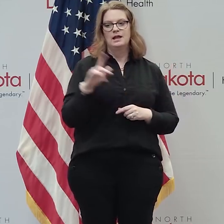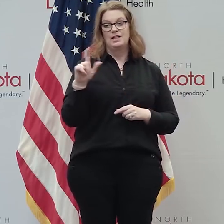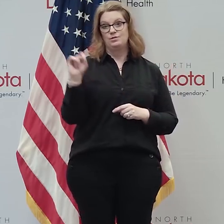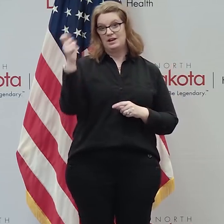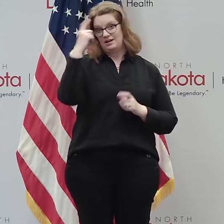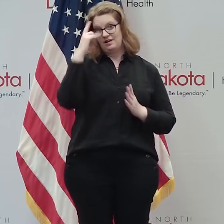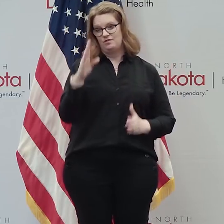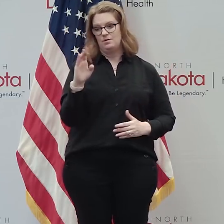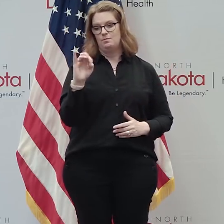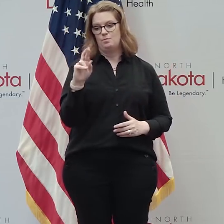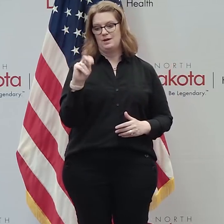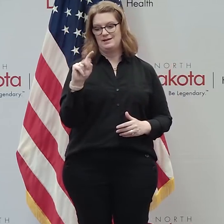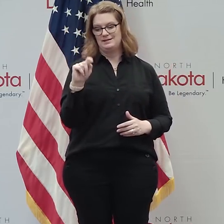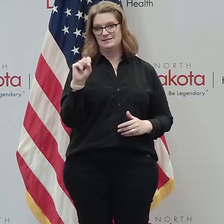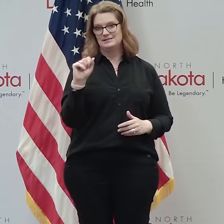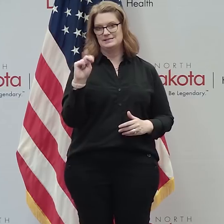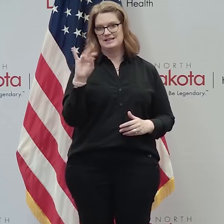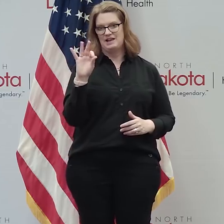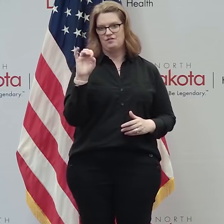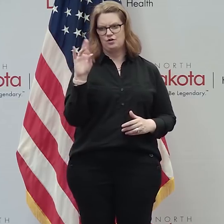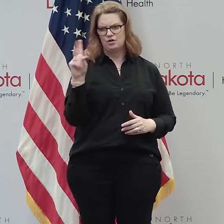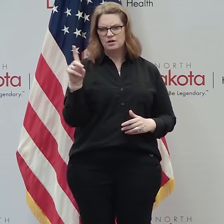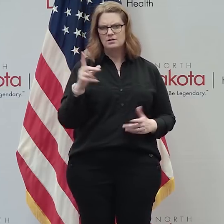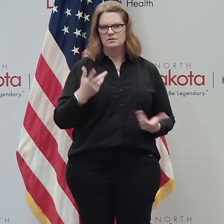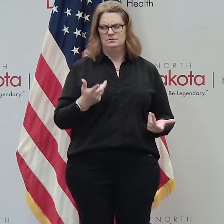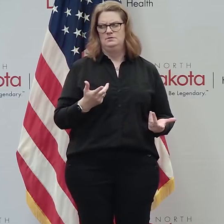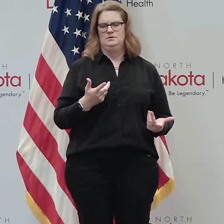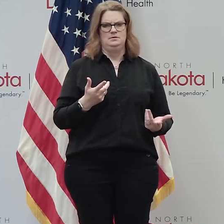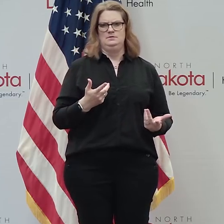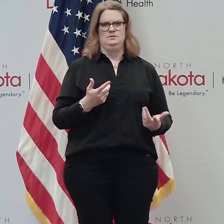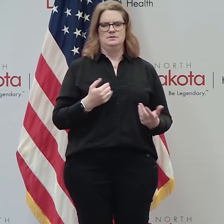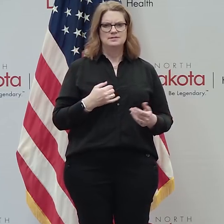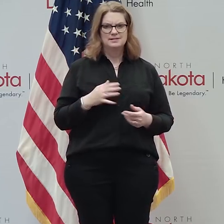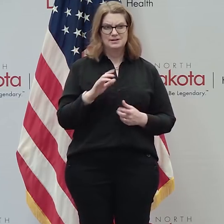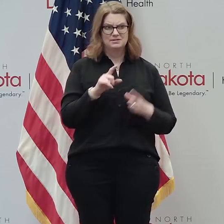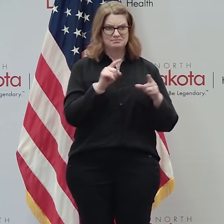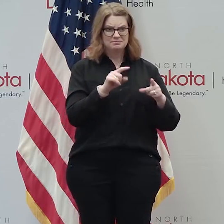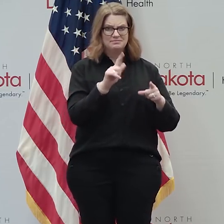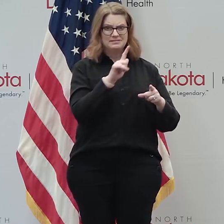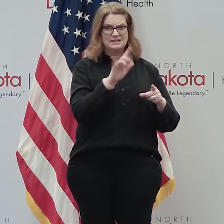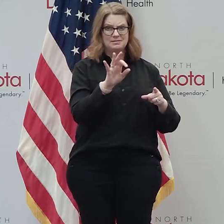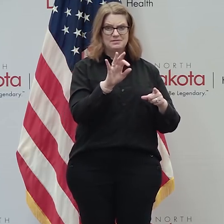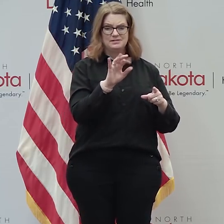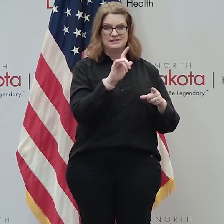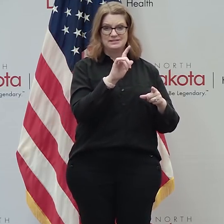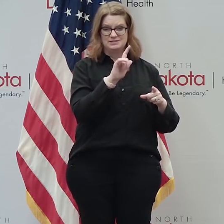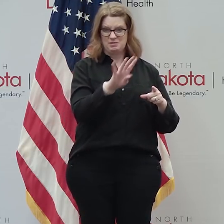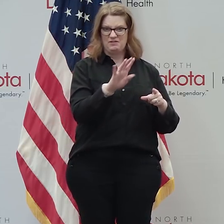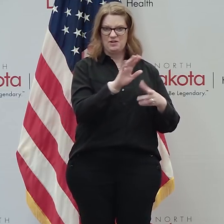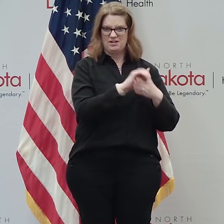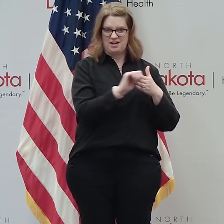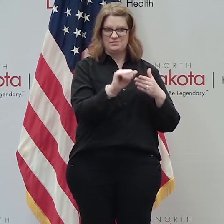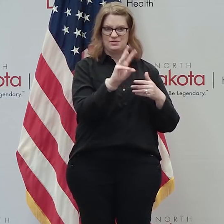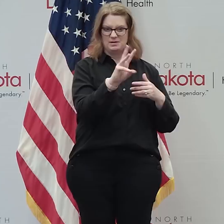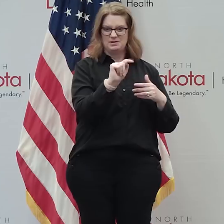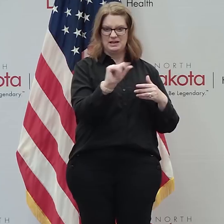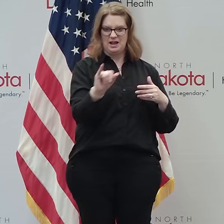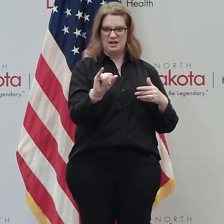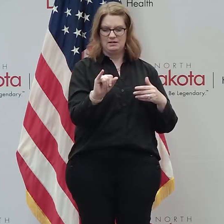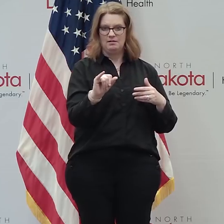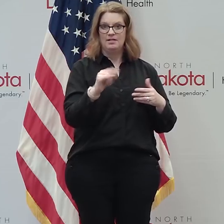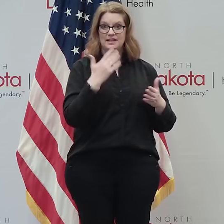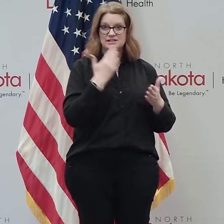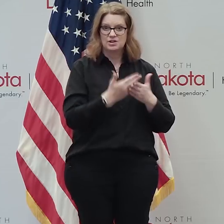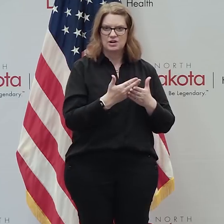Brent Sanford and I were saying, I mean, who in the world would we ever have thought looked at $24 for WTI and said, that's a good thing? I mean, that's sort